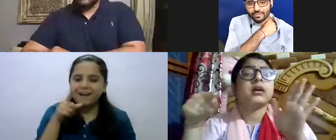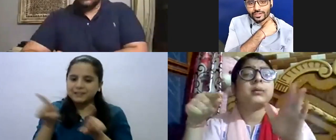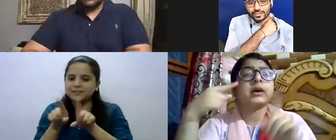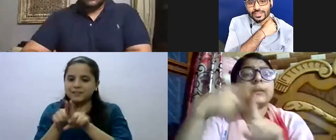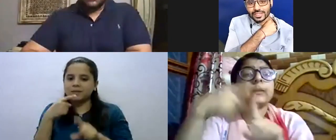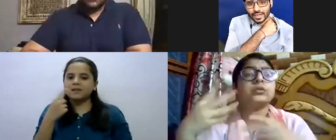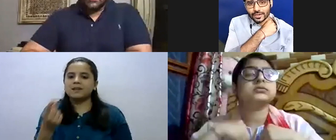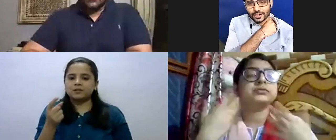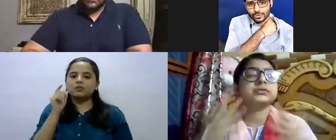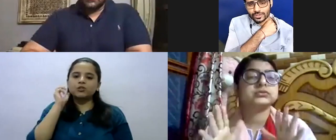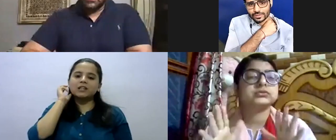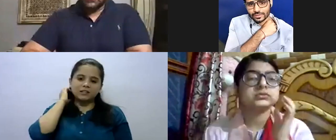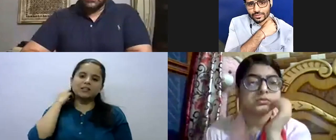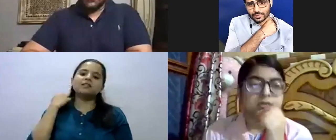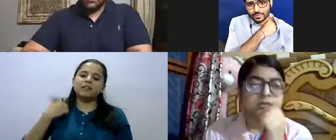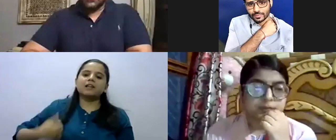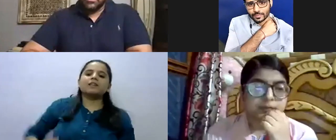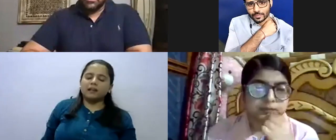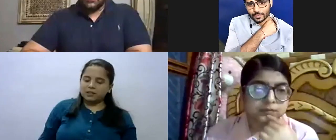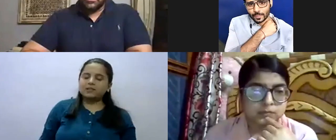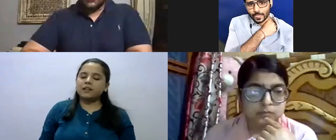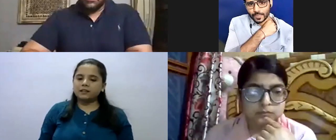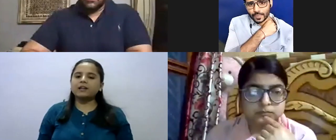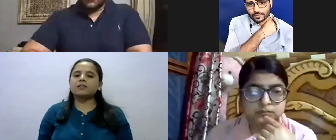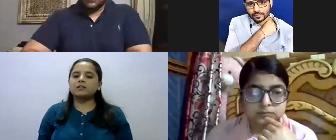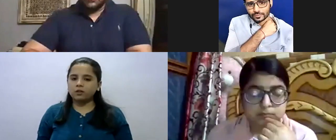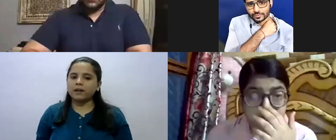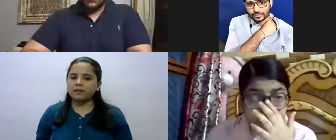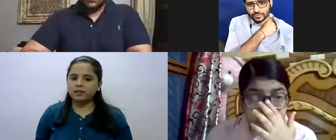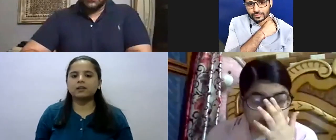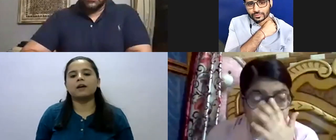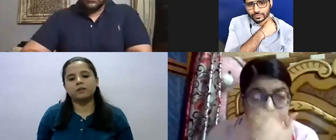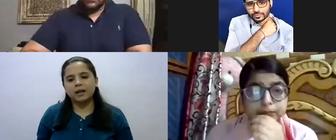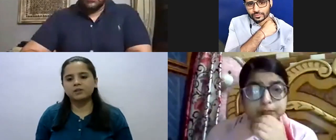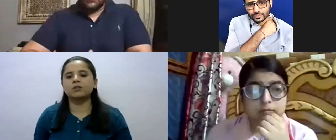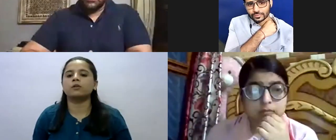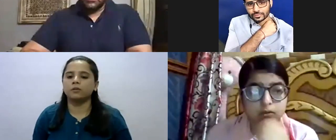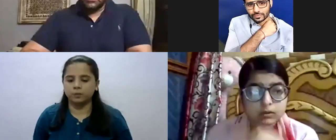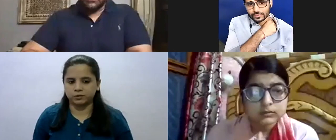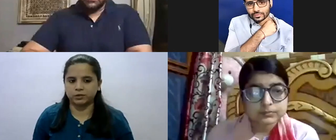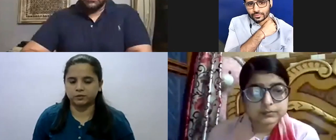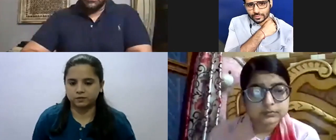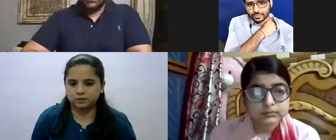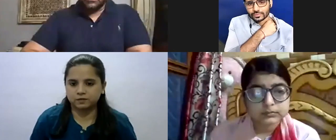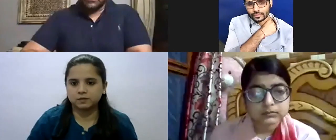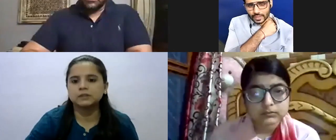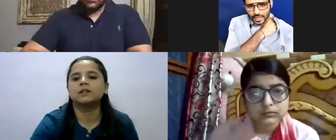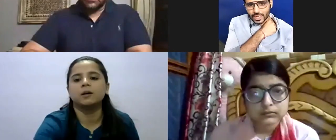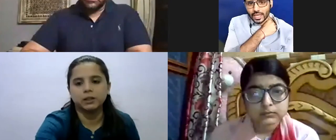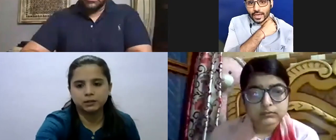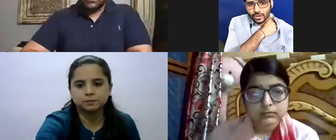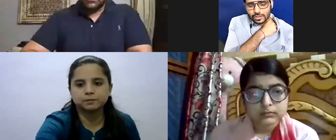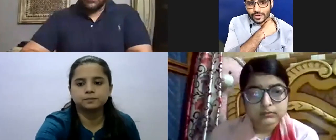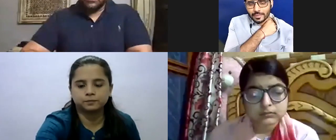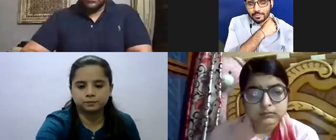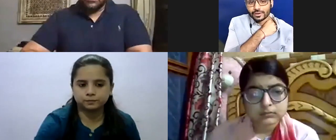2 weeks after the second dose. She's saying that she got vaccinated and after that she got COVID positive. Yeah.